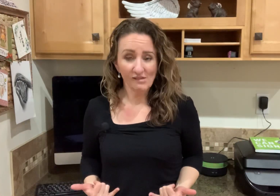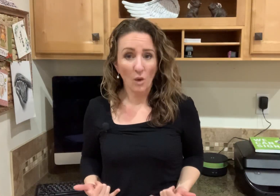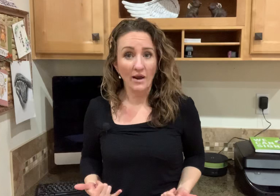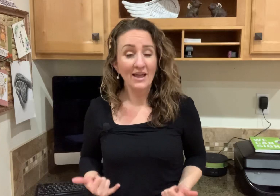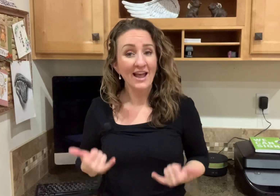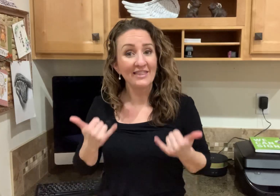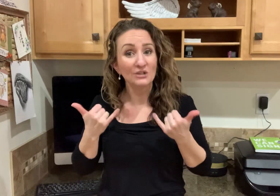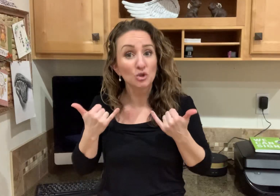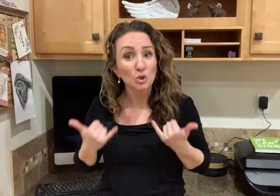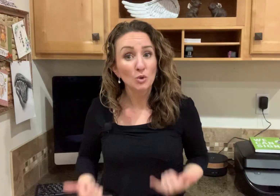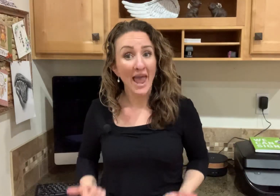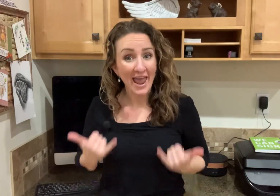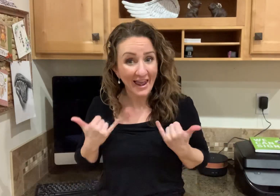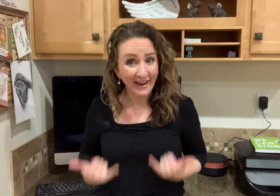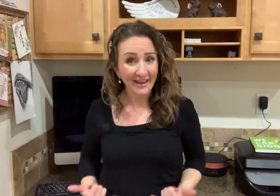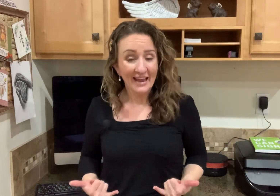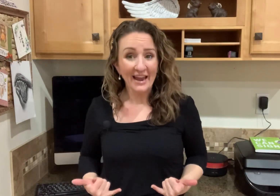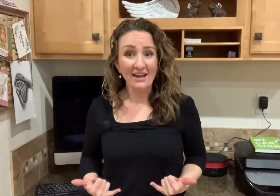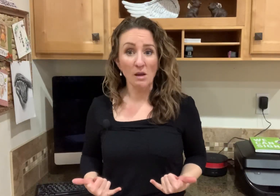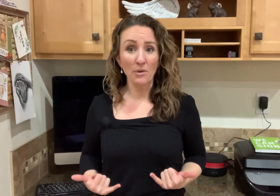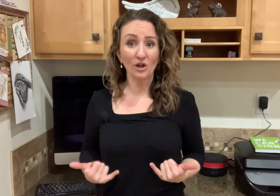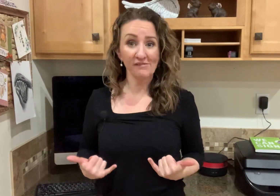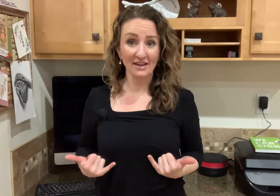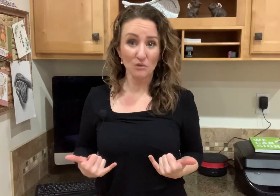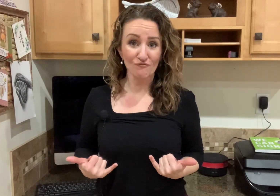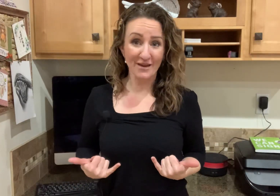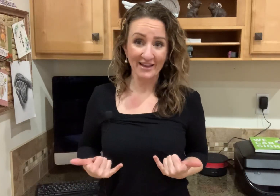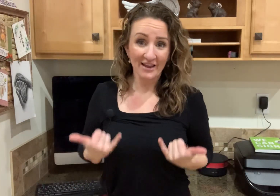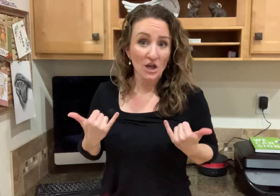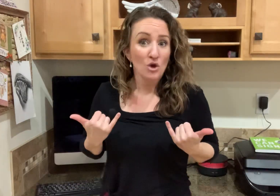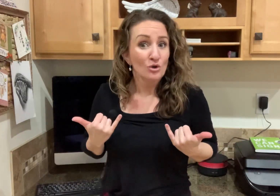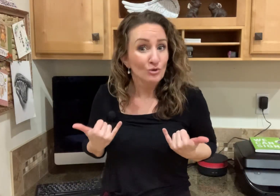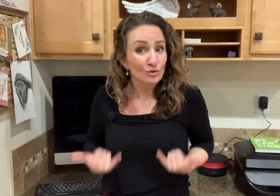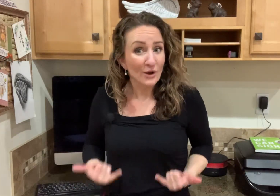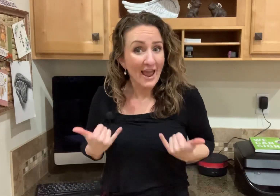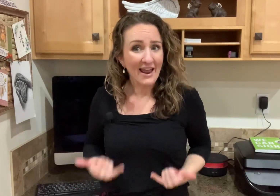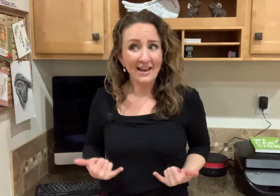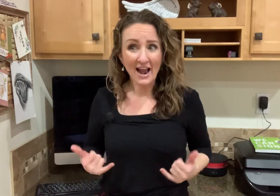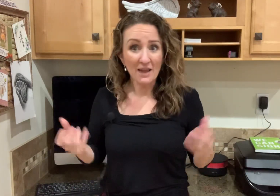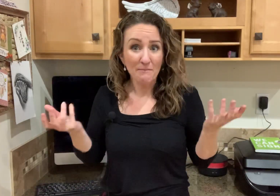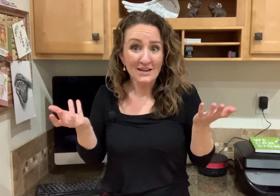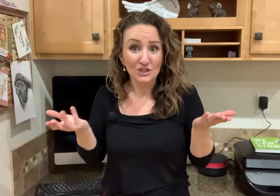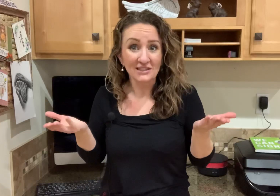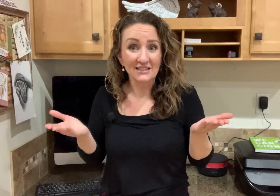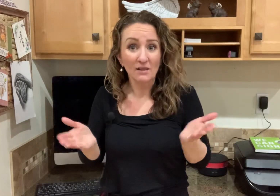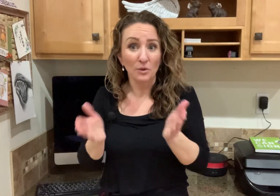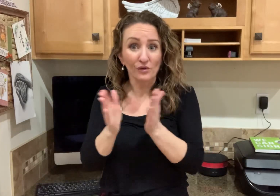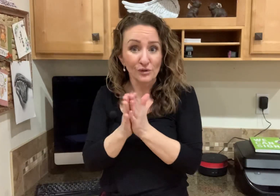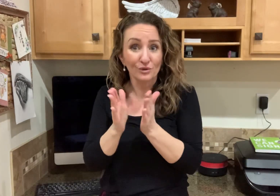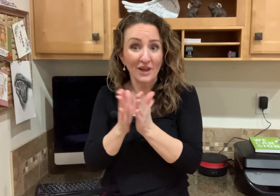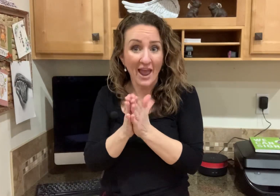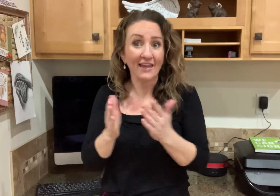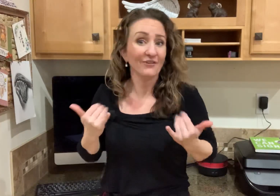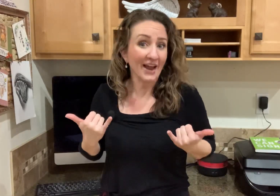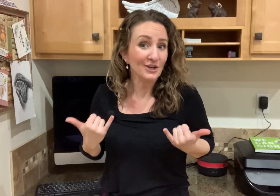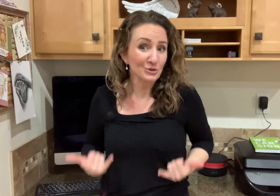one. And then today is a pulsing movement. Today. And it matches the syllables. Today, right?